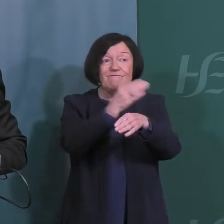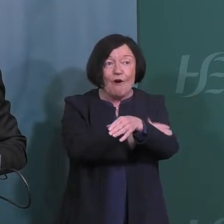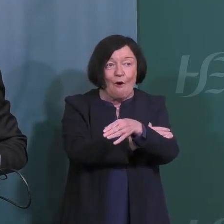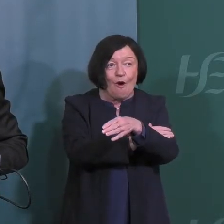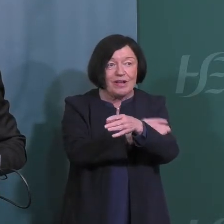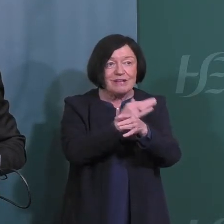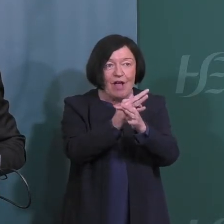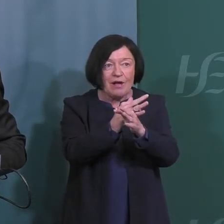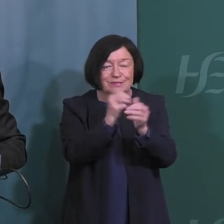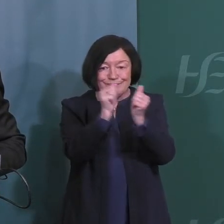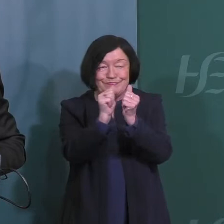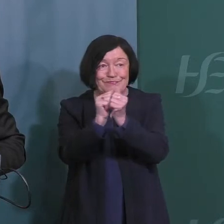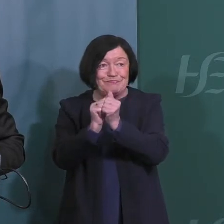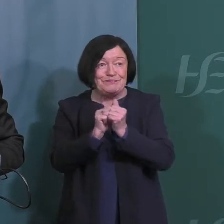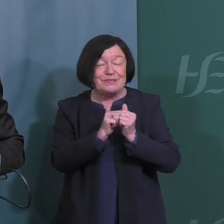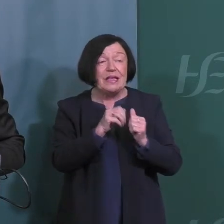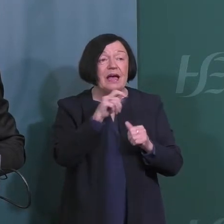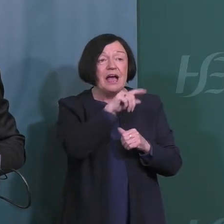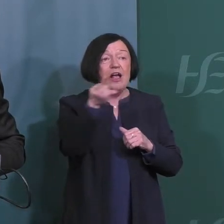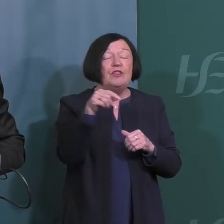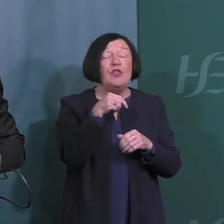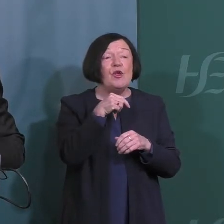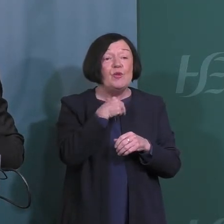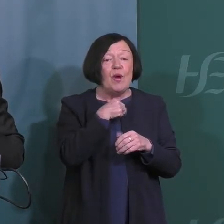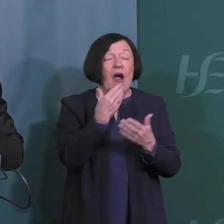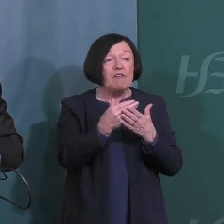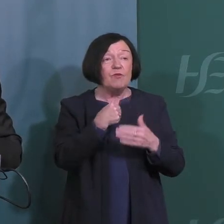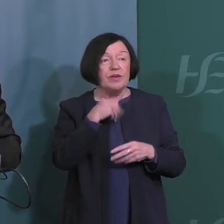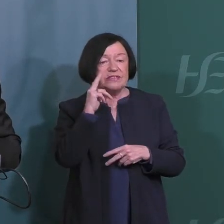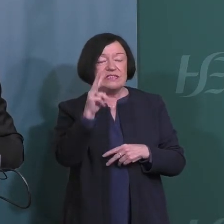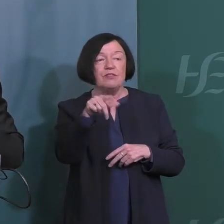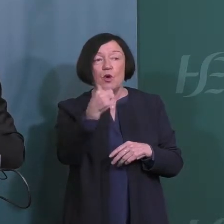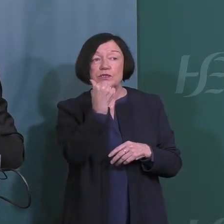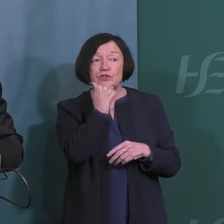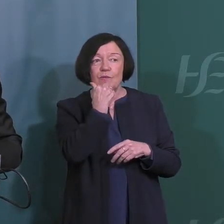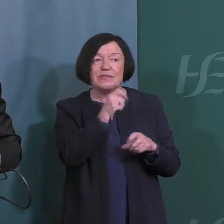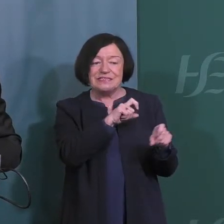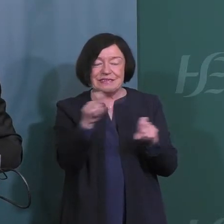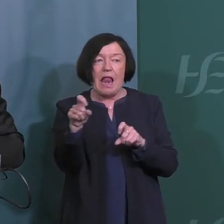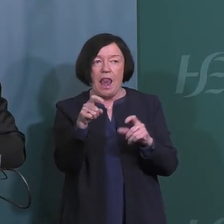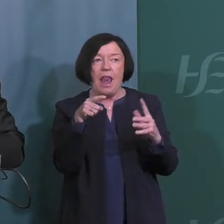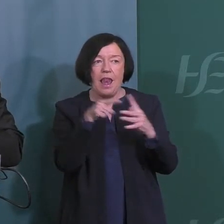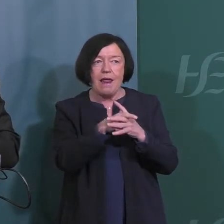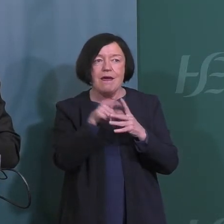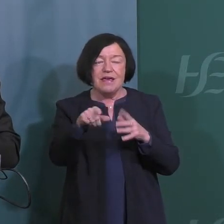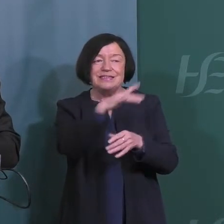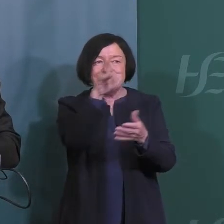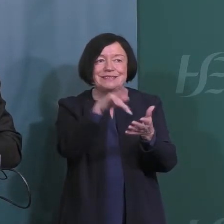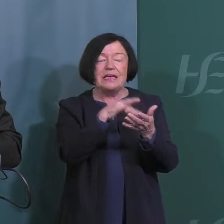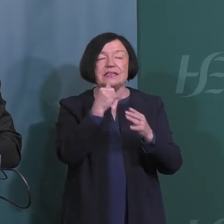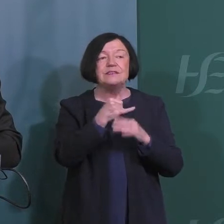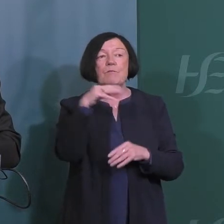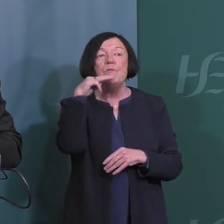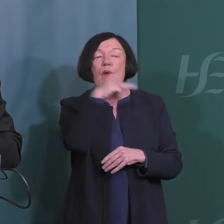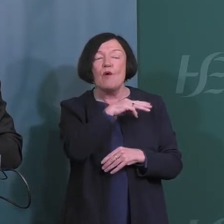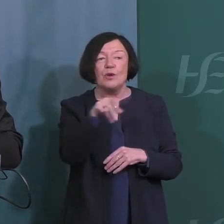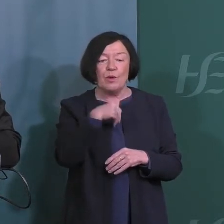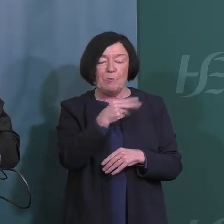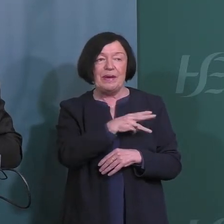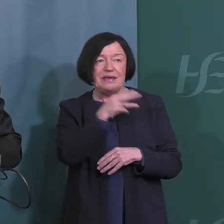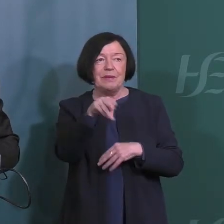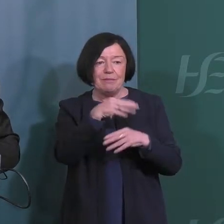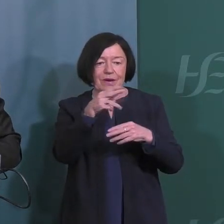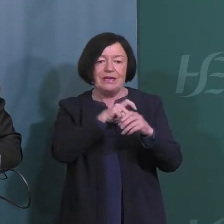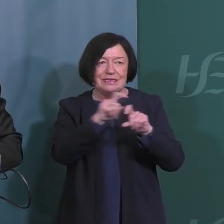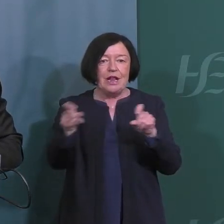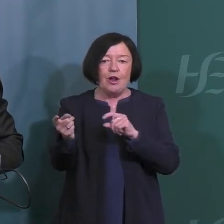the point early here, as we do often. As we are seeing those numbers still come through the centres, it's really important, and we're pleased that people are